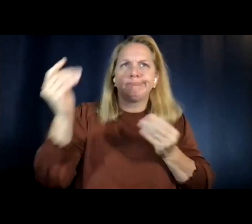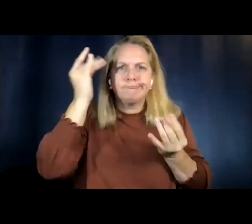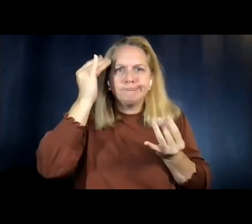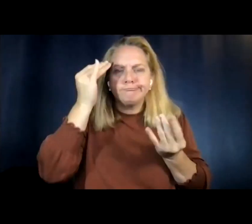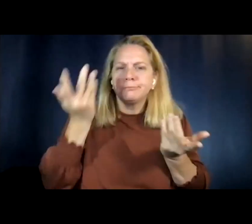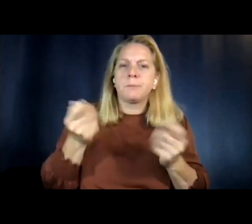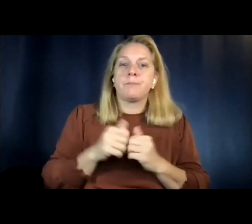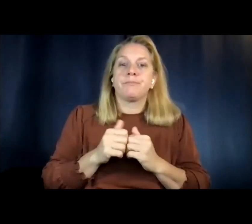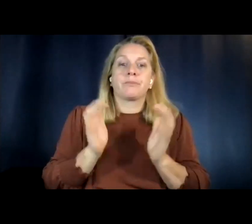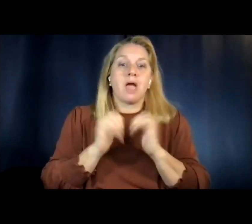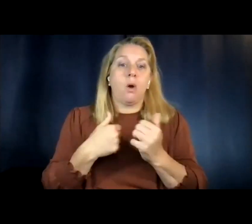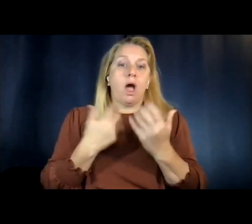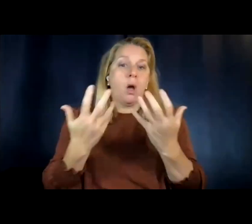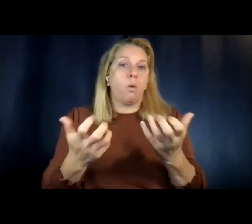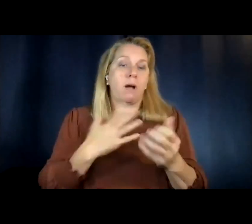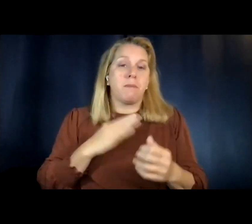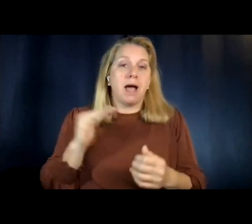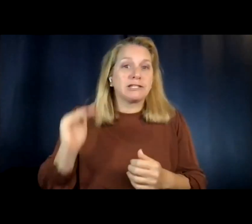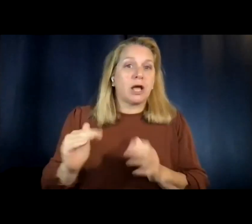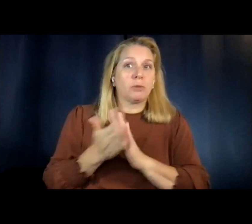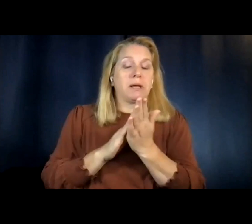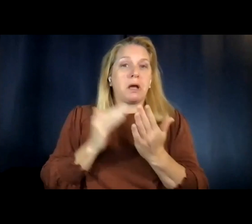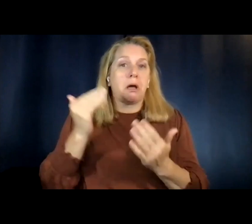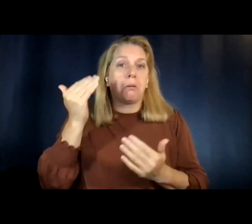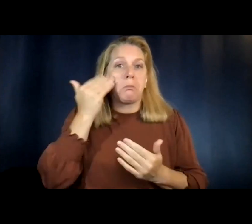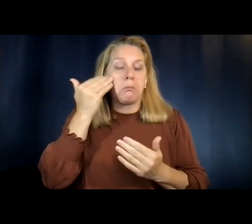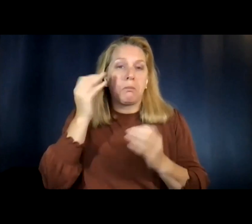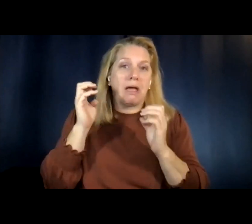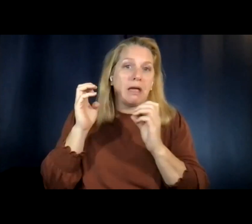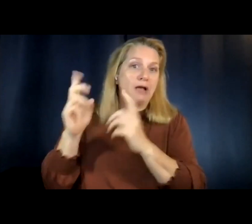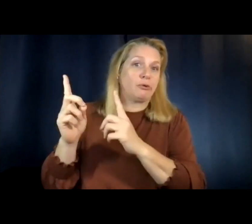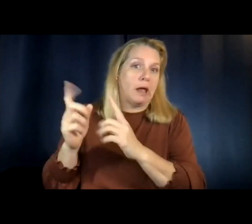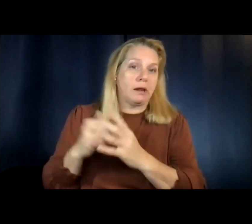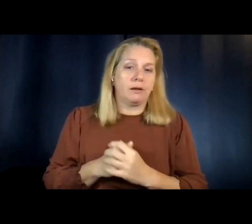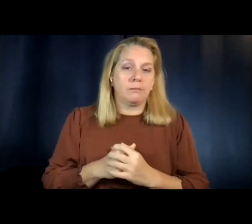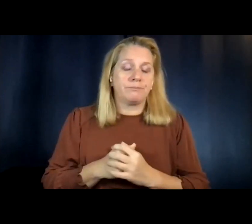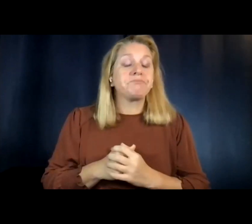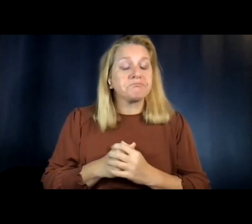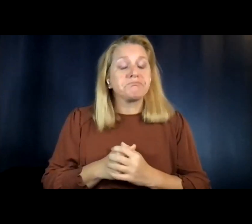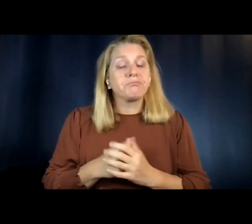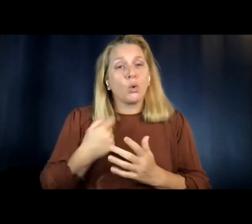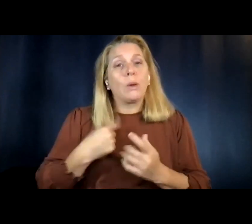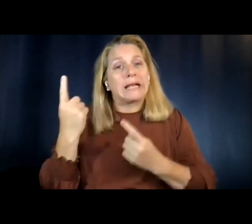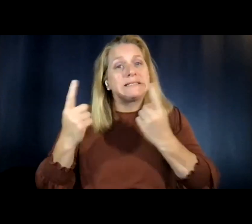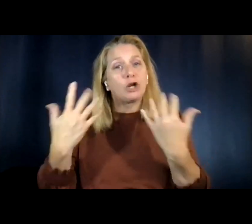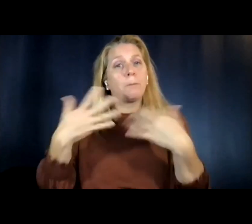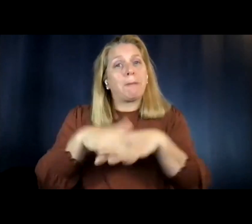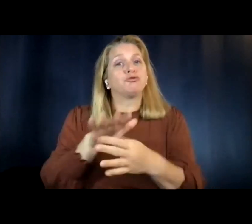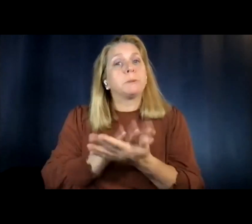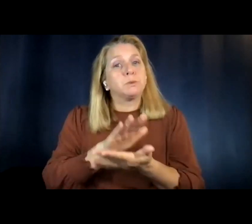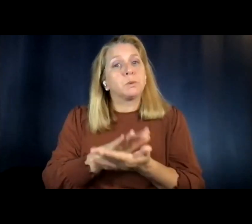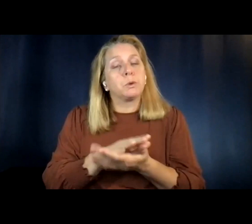how I wanted my child educated. We did consider mainstream, but when you consider